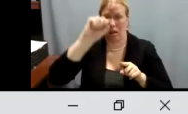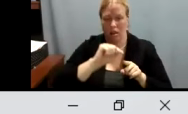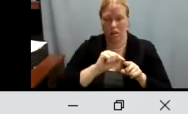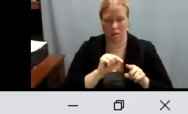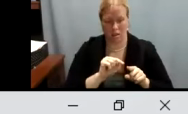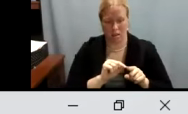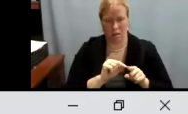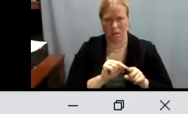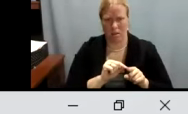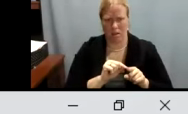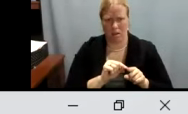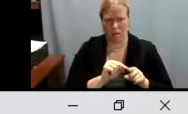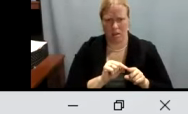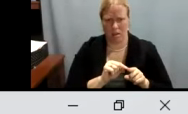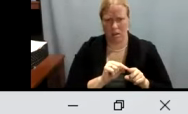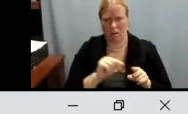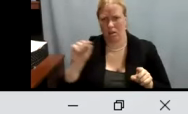Here.